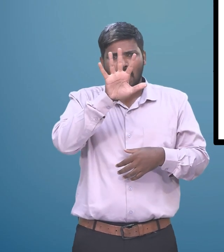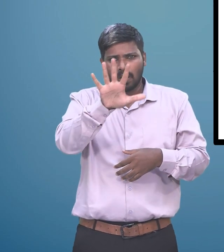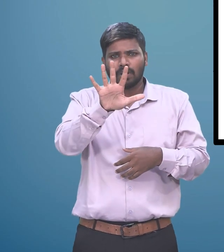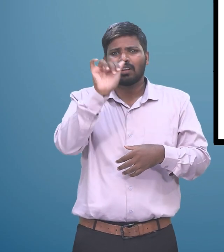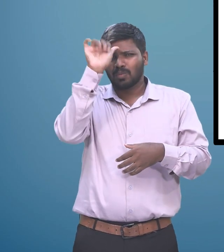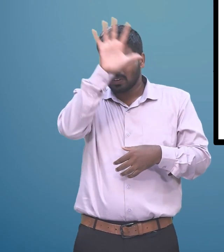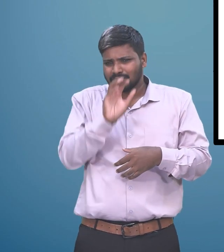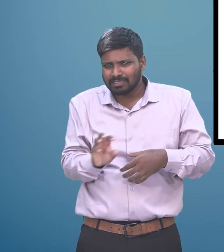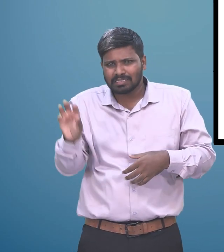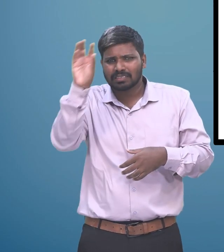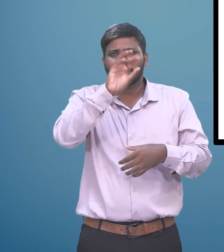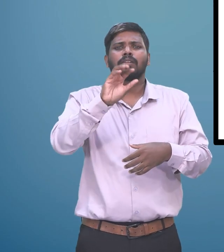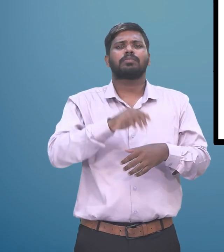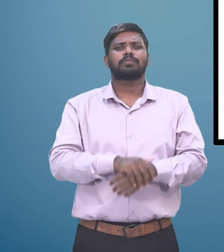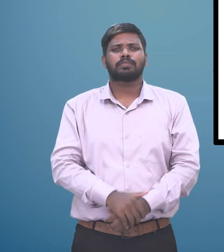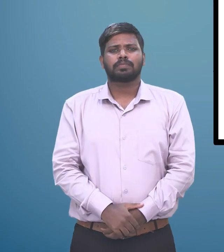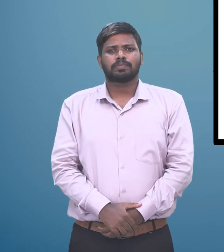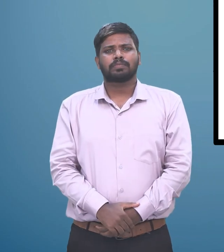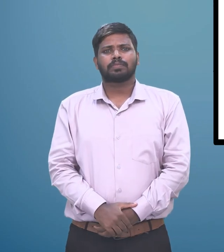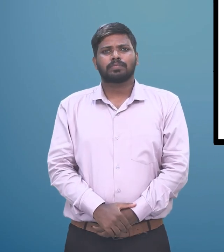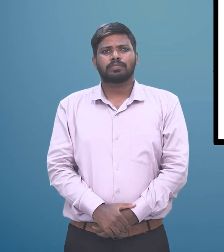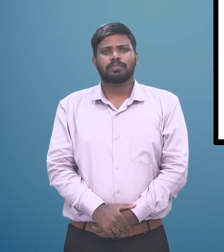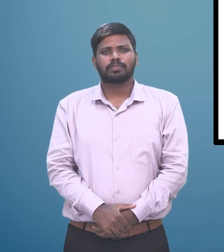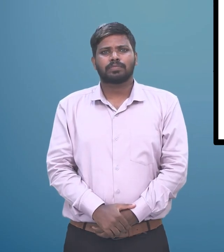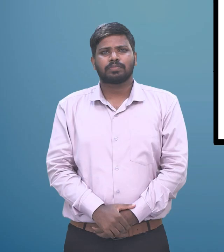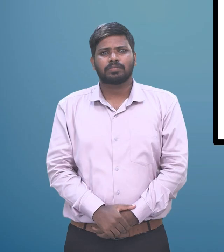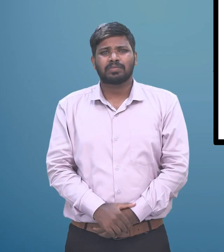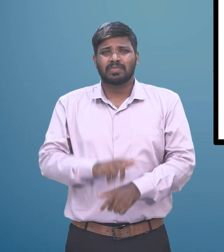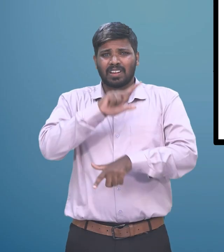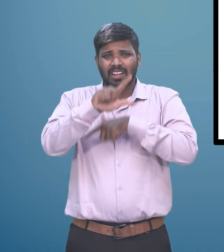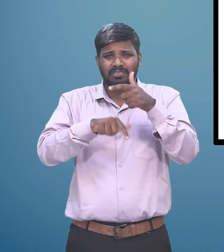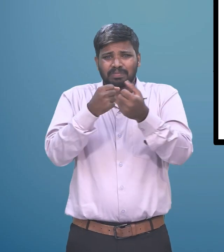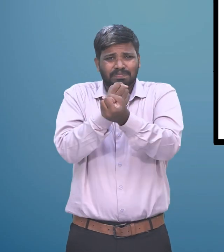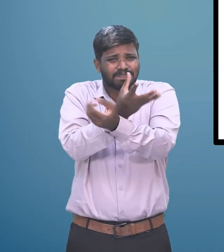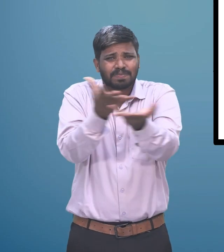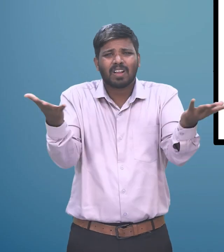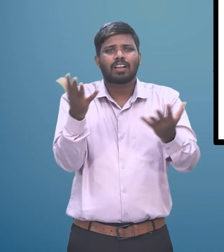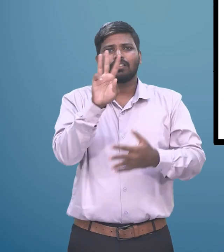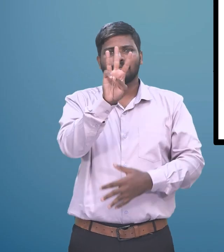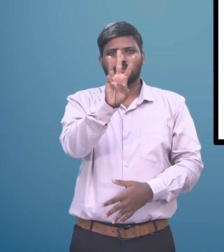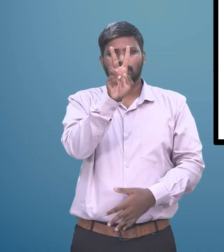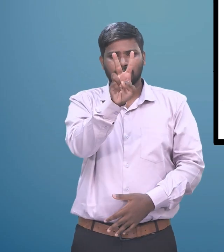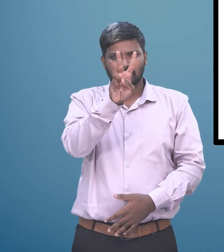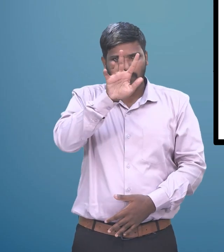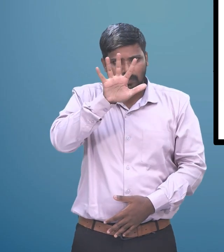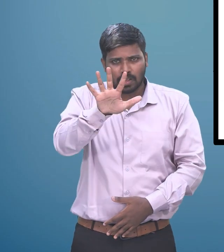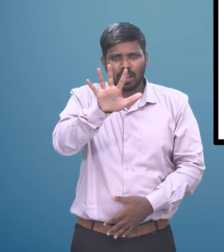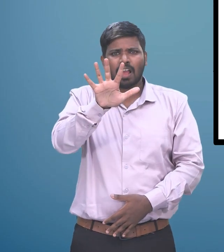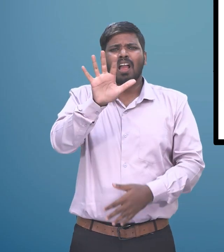4,635 communities across all states of the country. It counted 325 languages